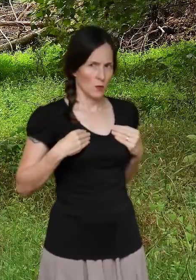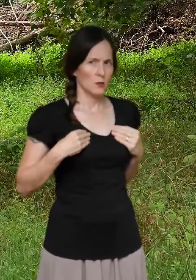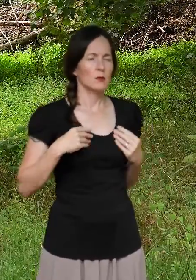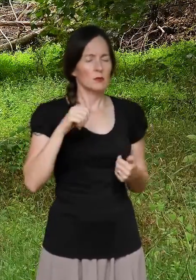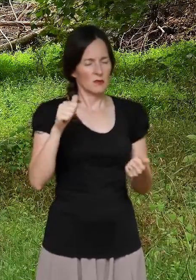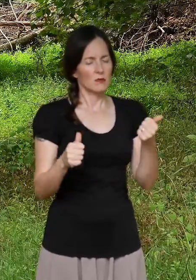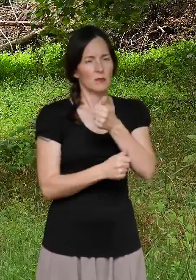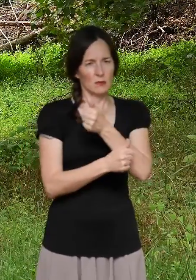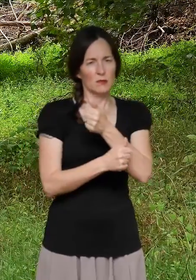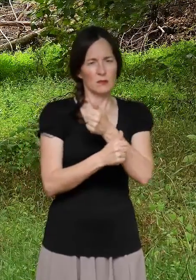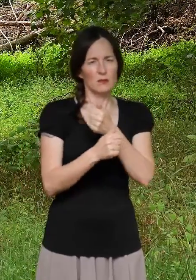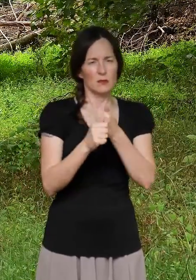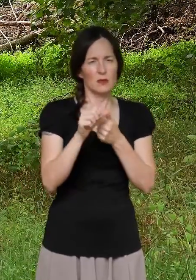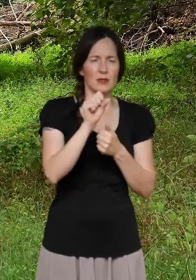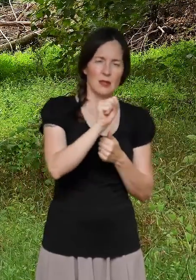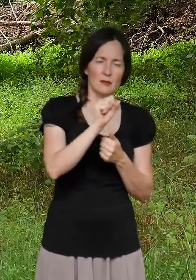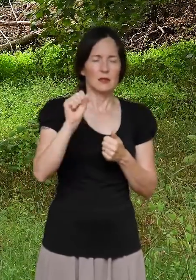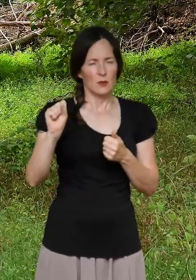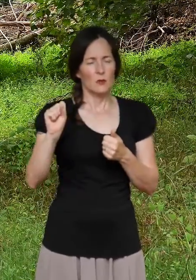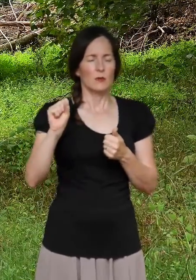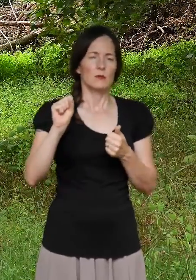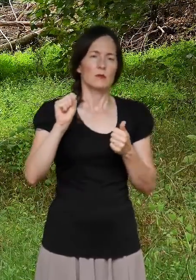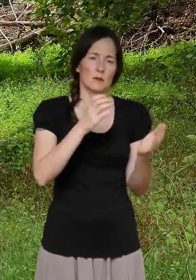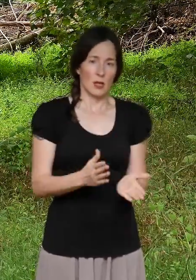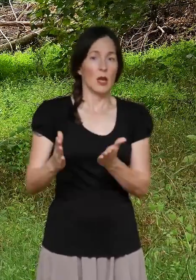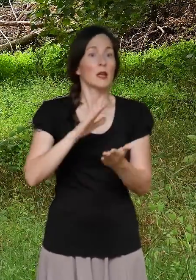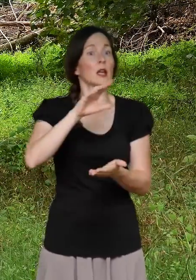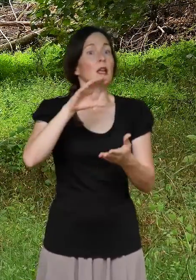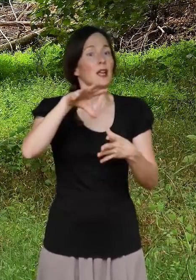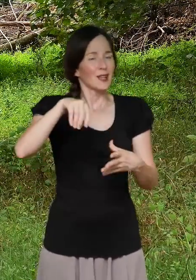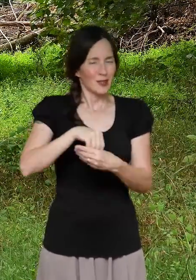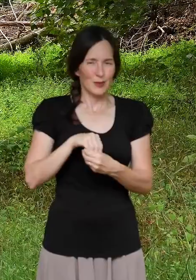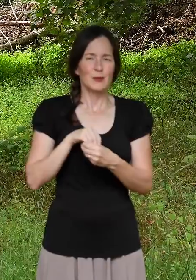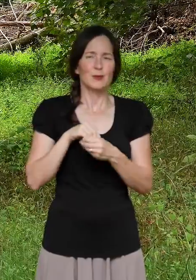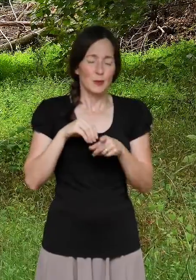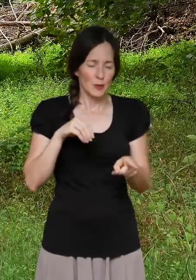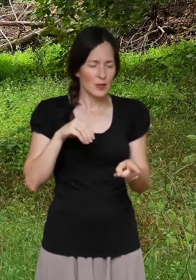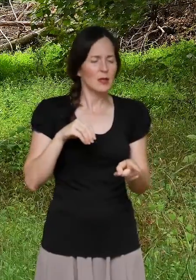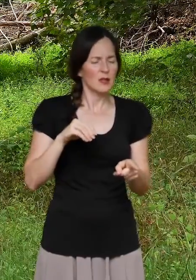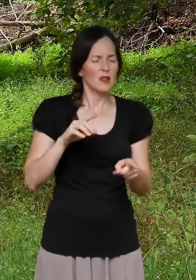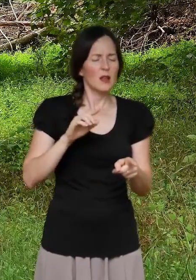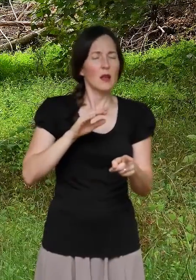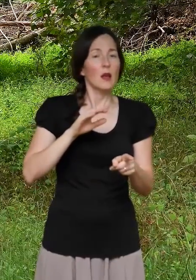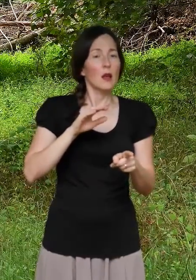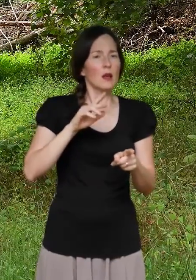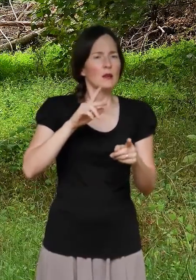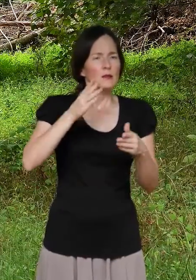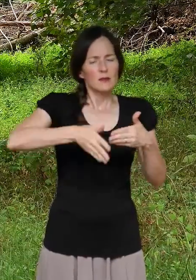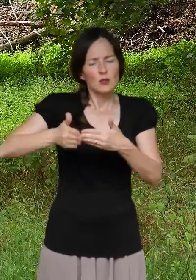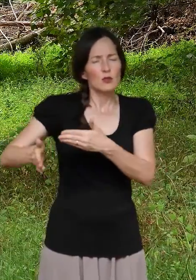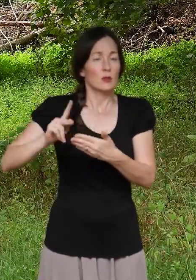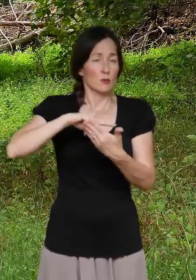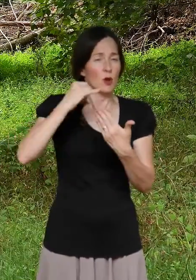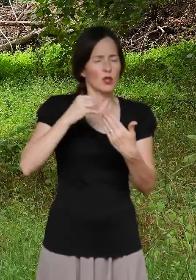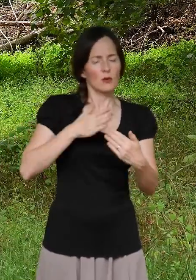pending completion of the federal Section 106 process and receiving CSX approval.